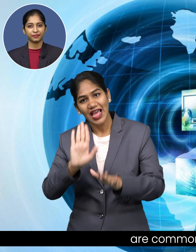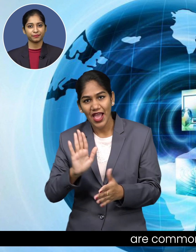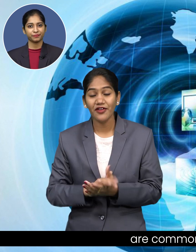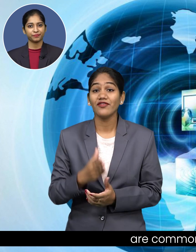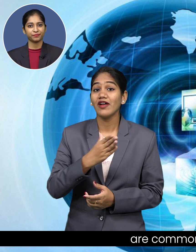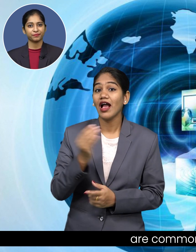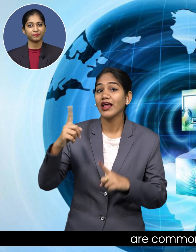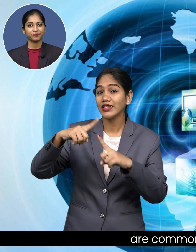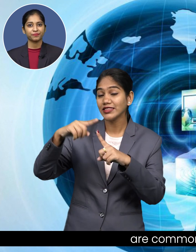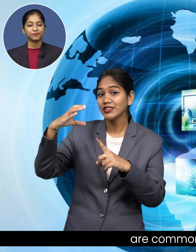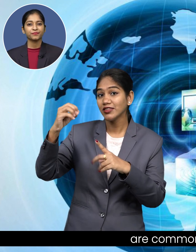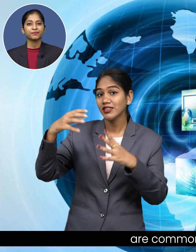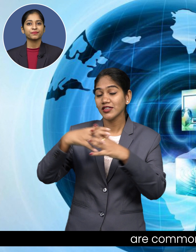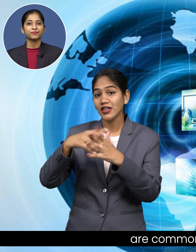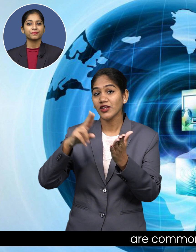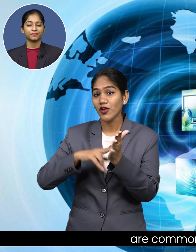towns.